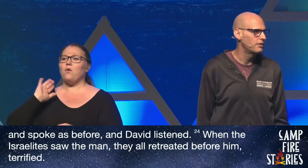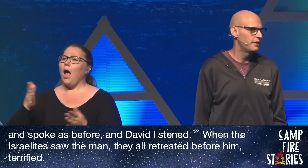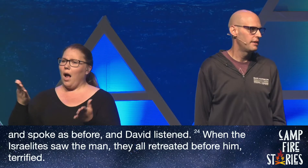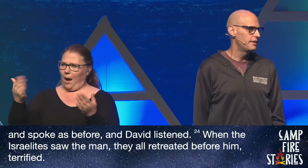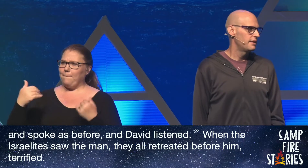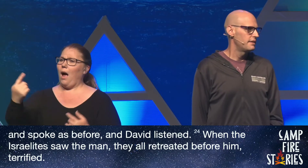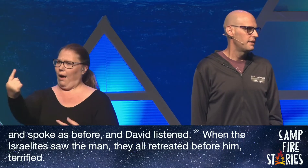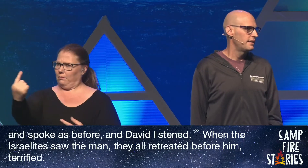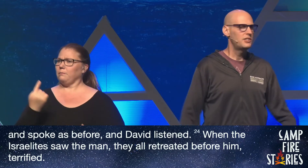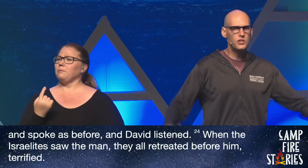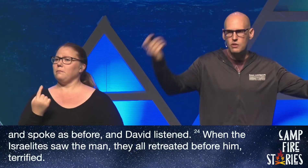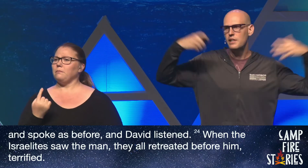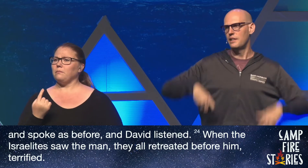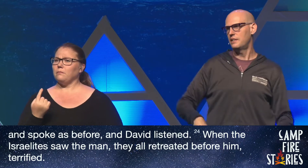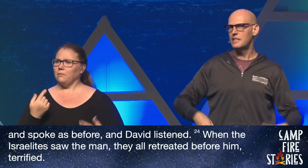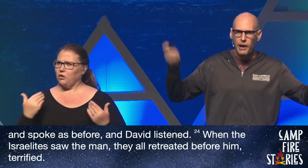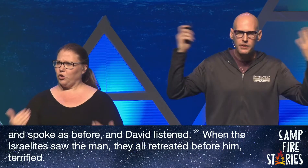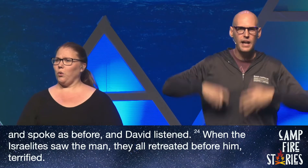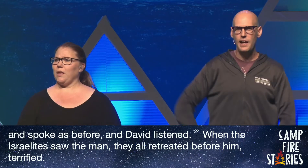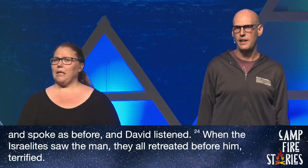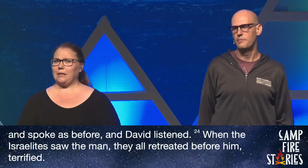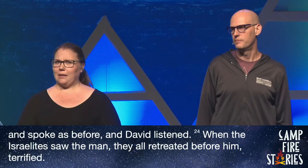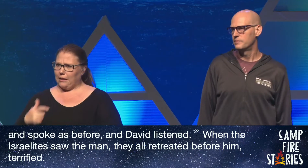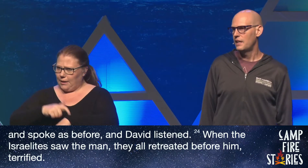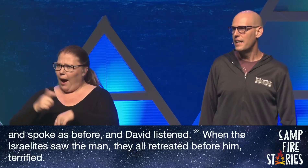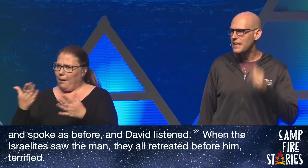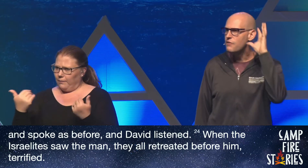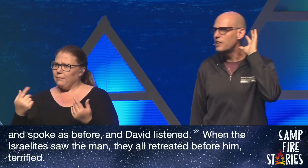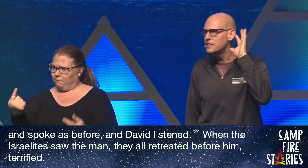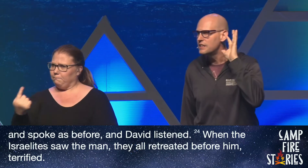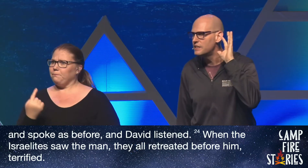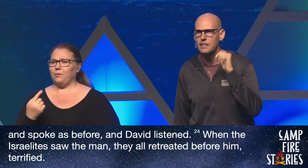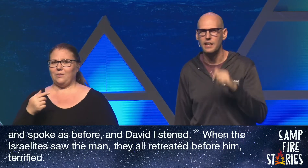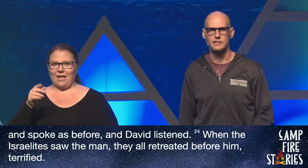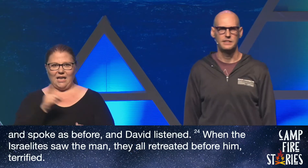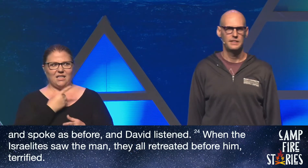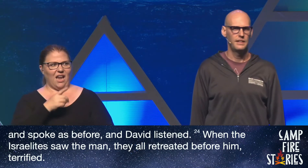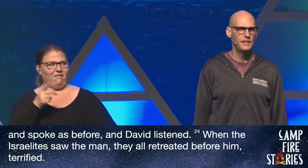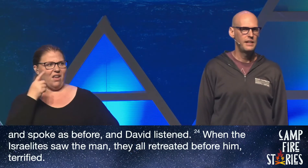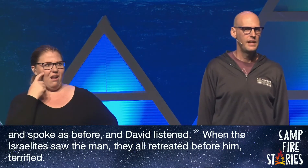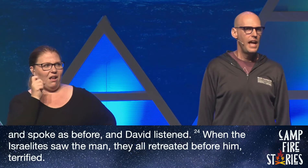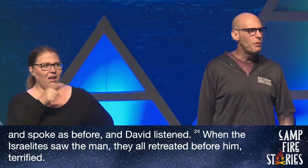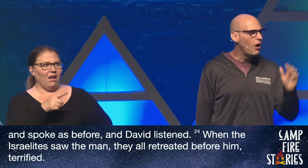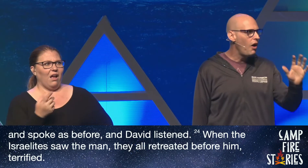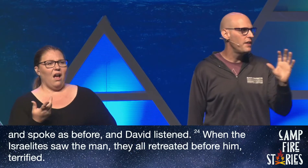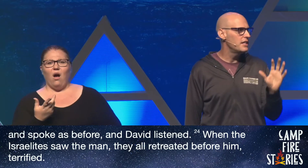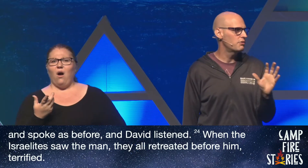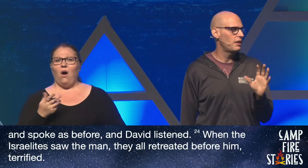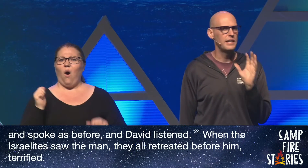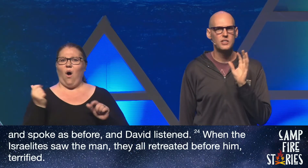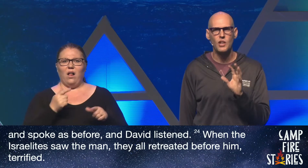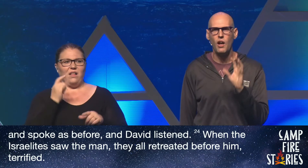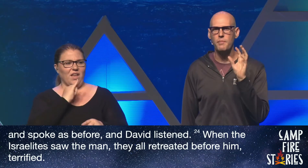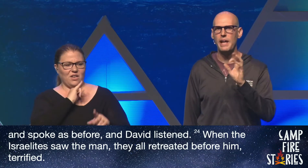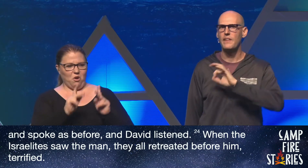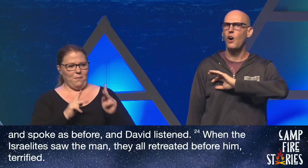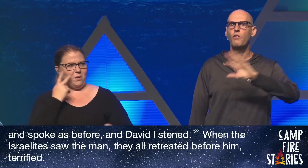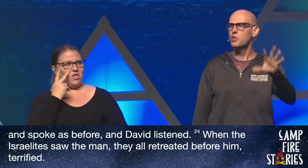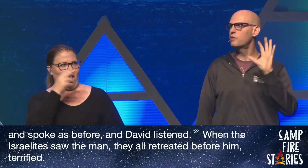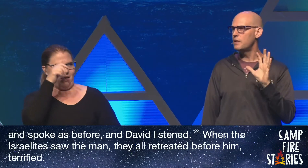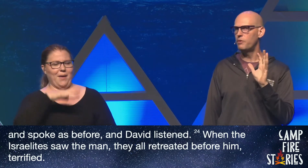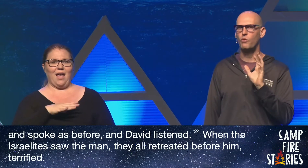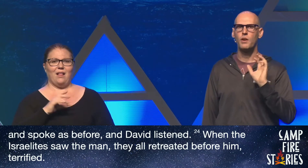out. Let's do this. It's about time. And David listens to this. And when all the Israelites saw the man,